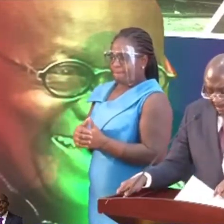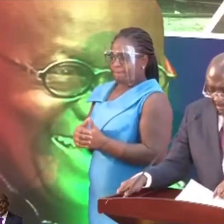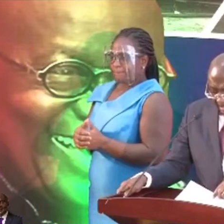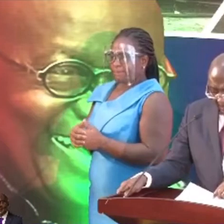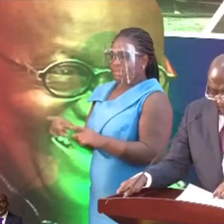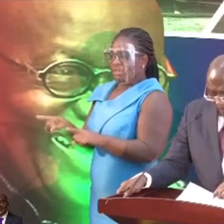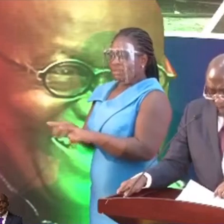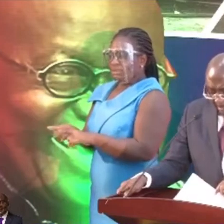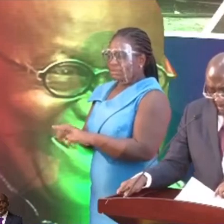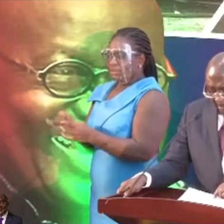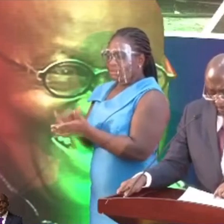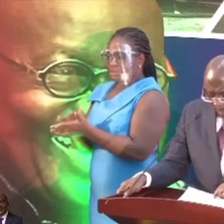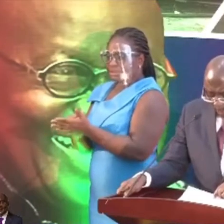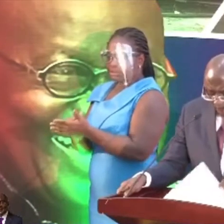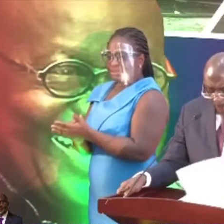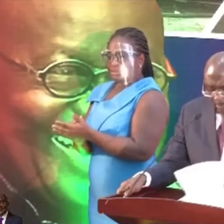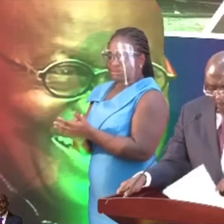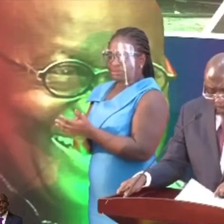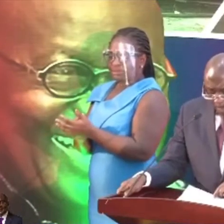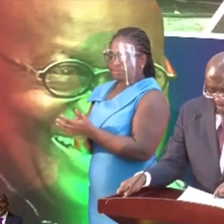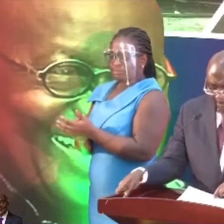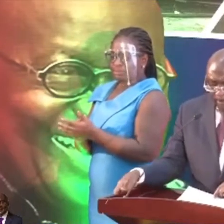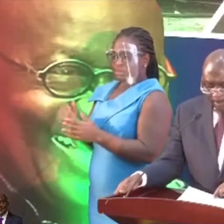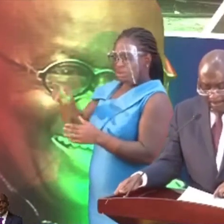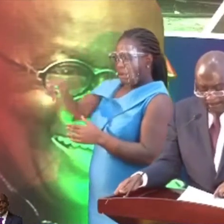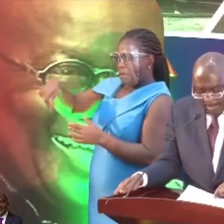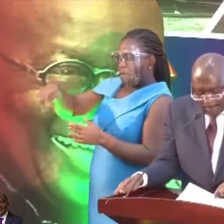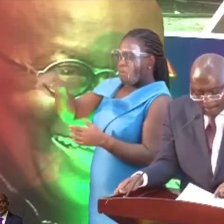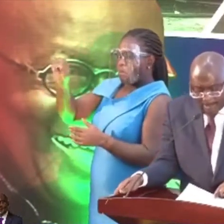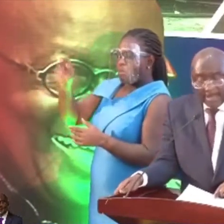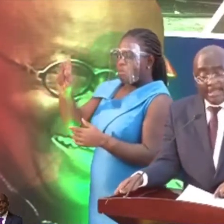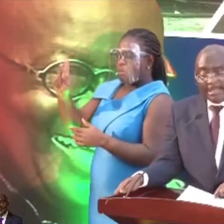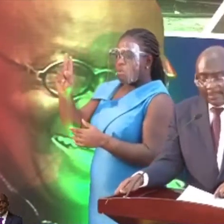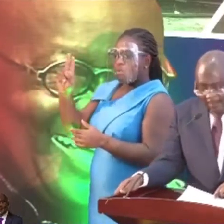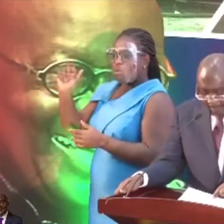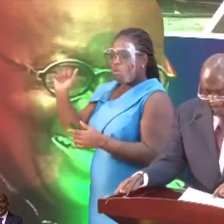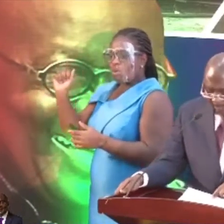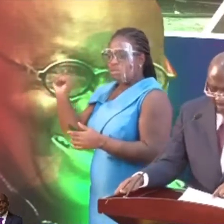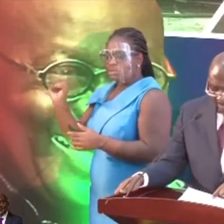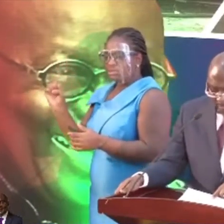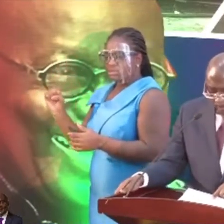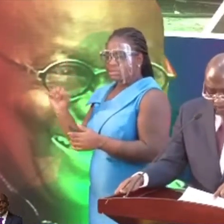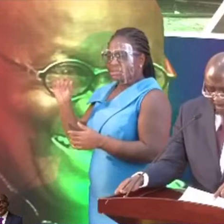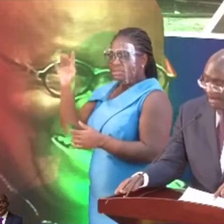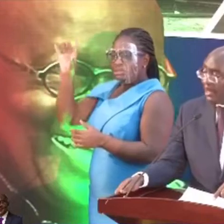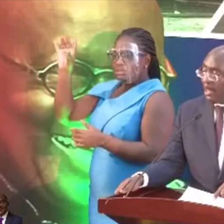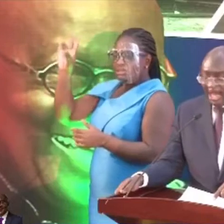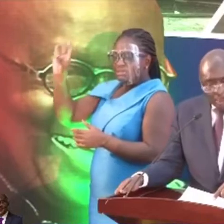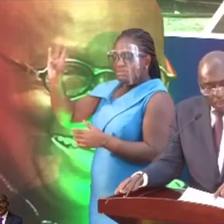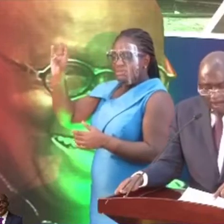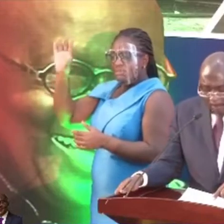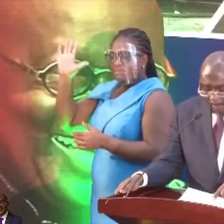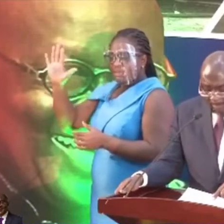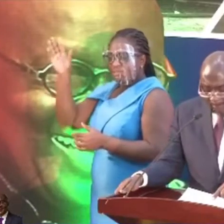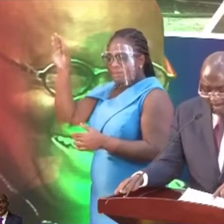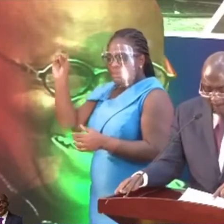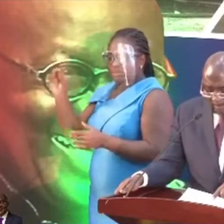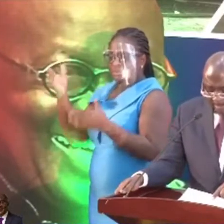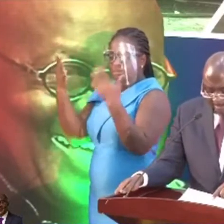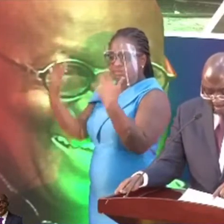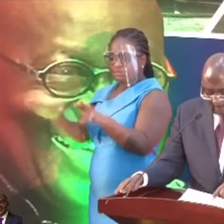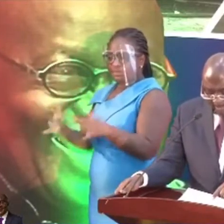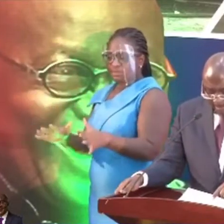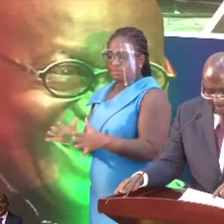is quite major. The Bokwasi bulk supply point is 75% complete. Kaswa bulk supply point